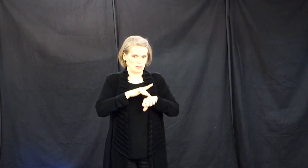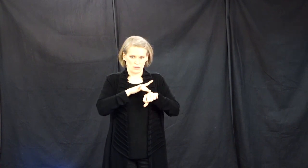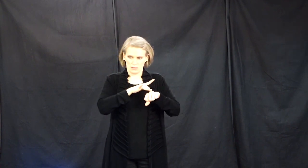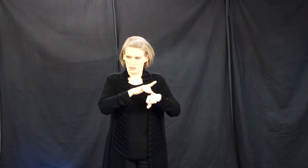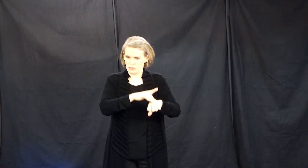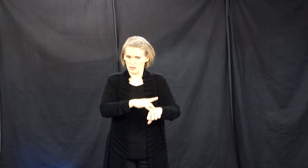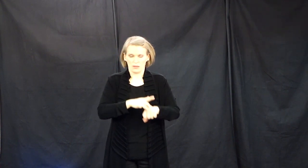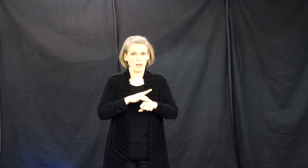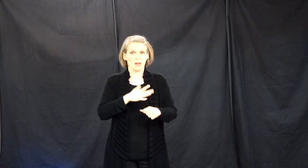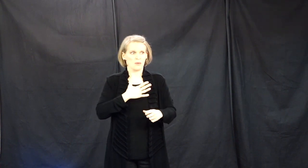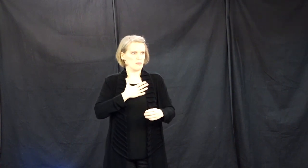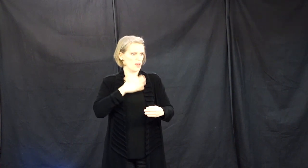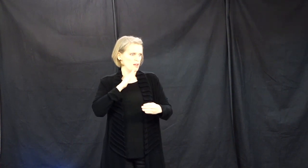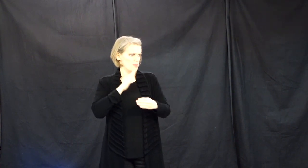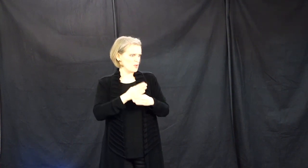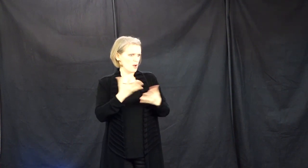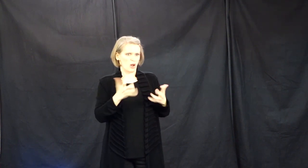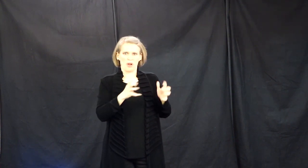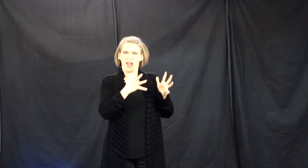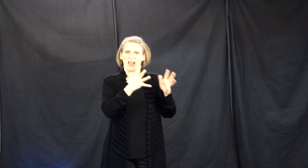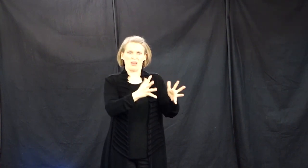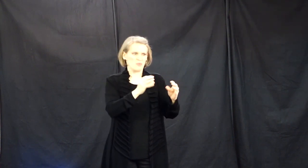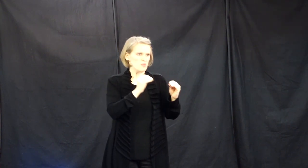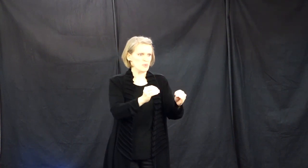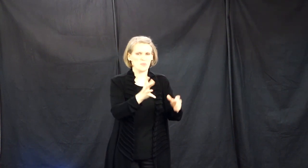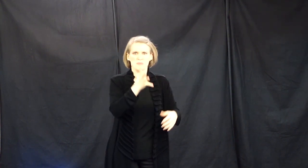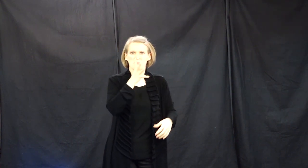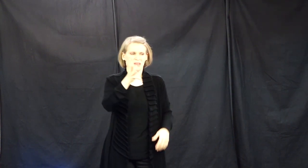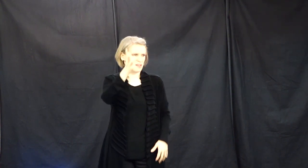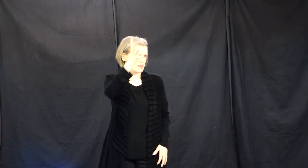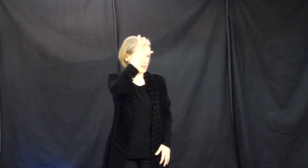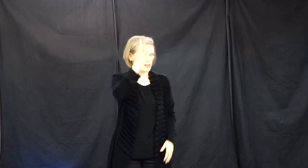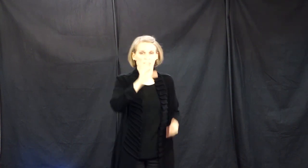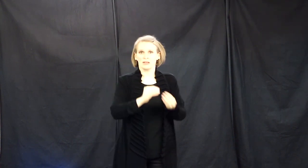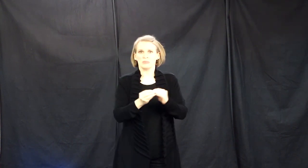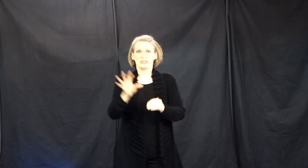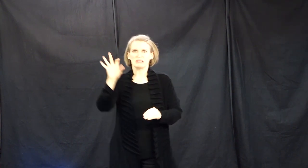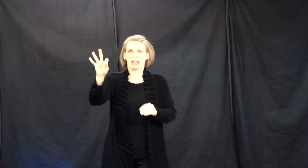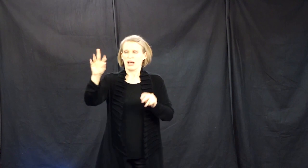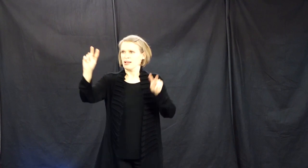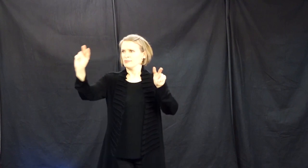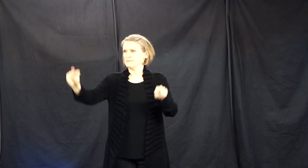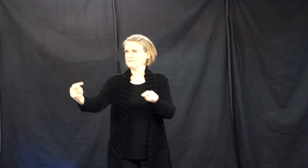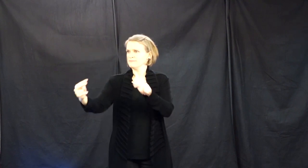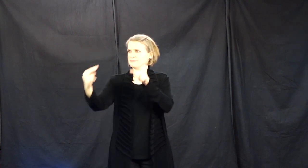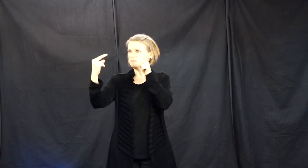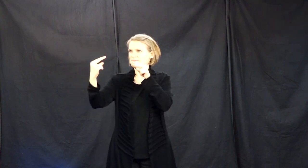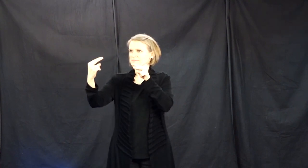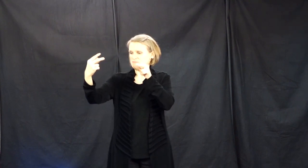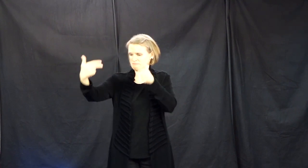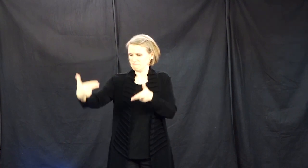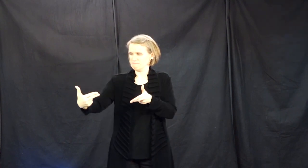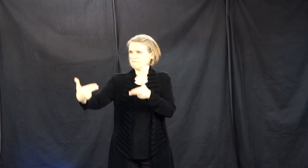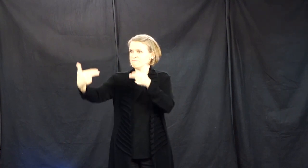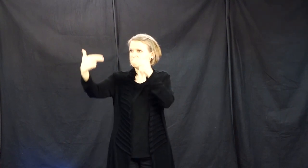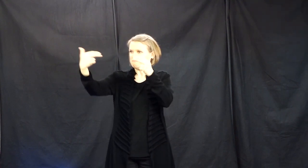my daughter. Number 9. Look him in the eye, aim no higher. Summon all the courage you require. Then count. 1, 2,